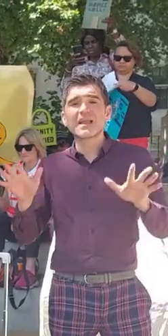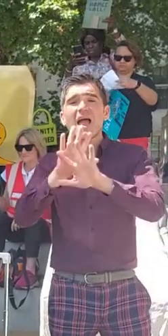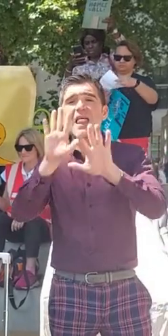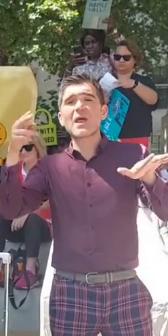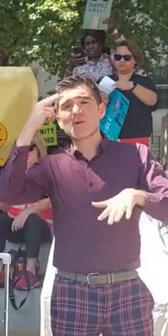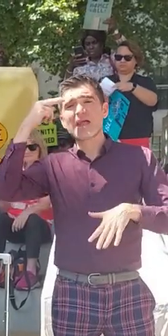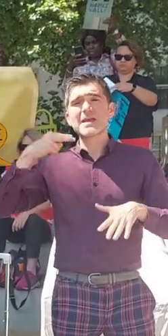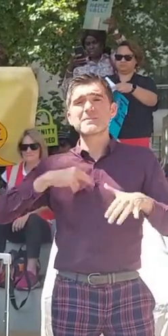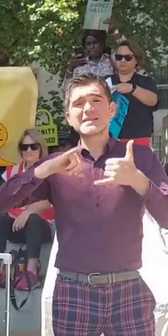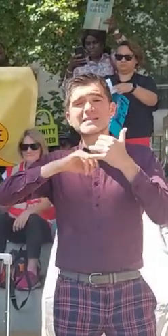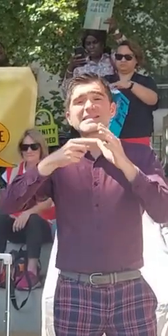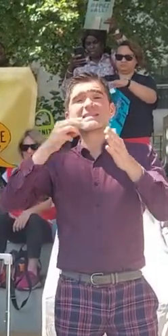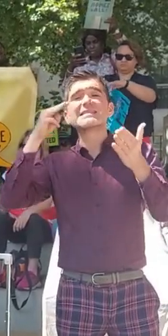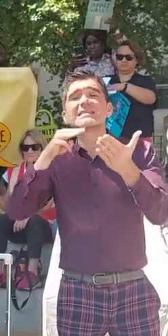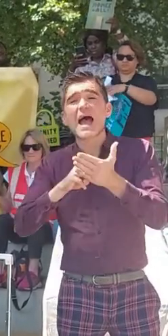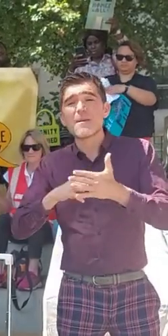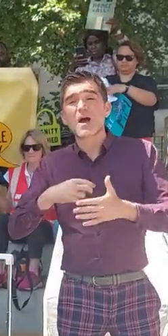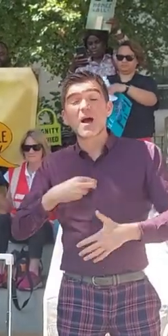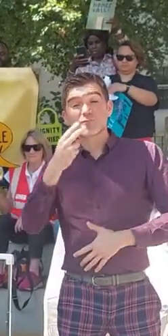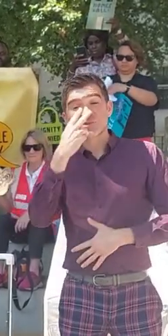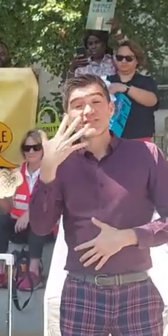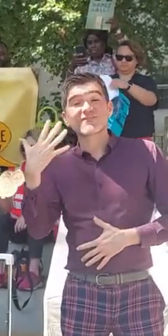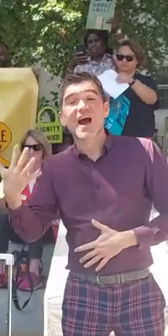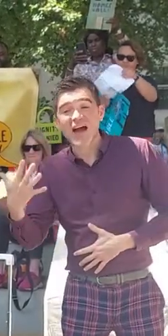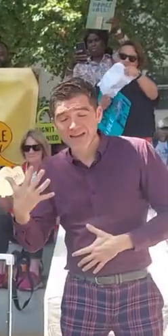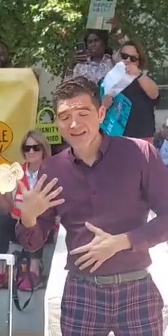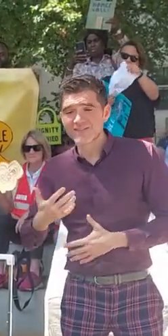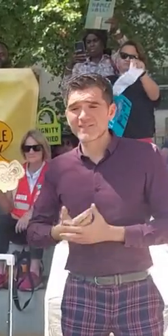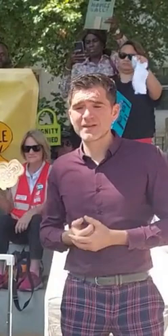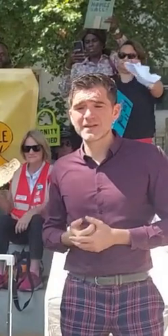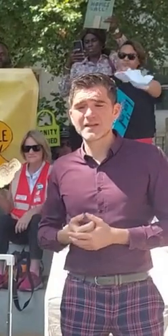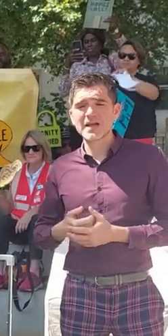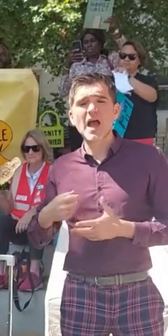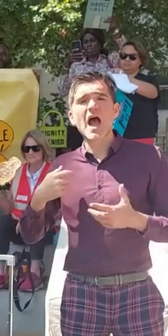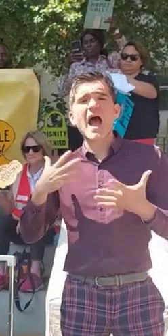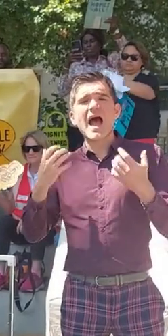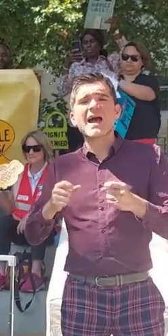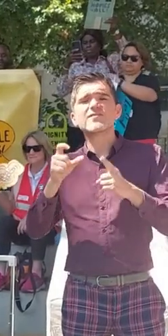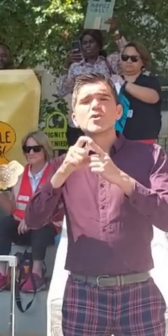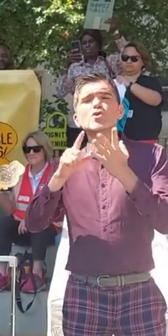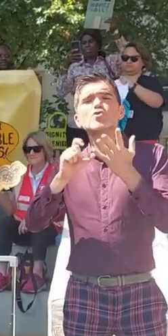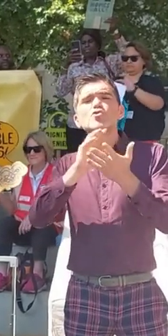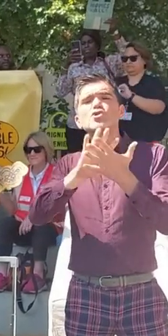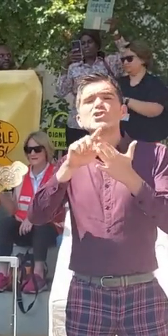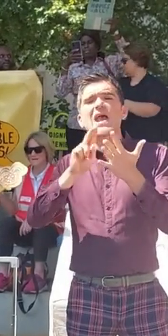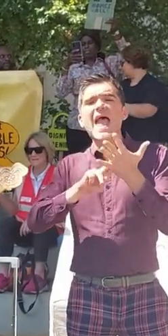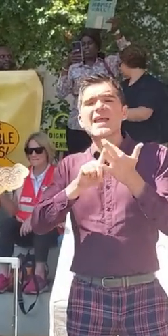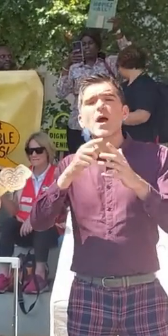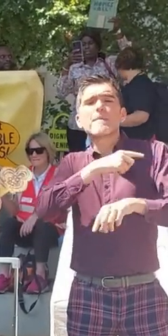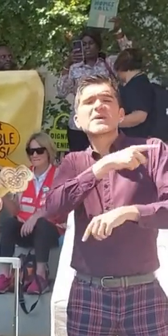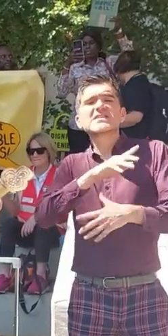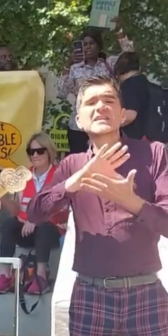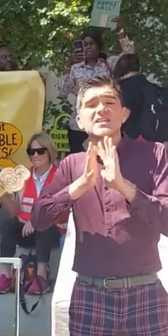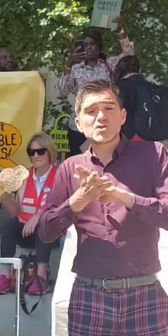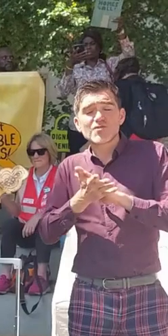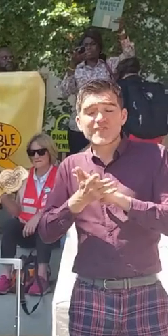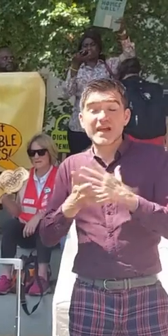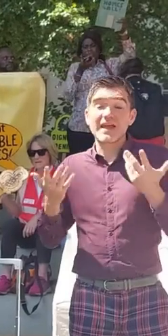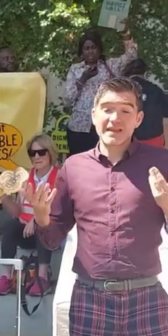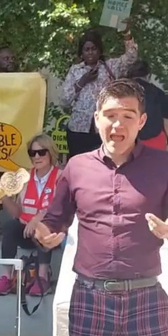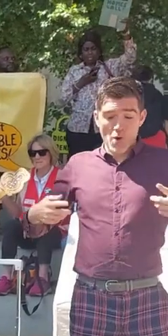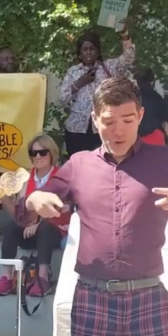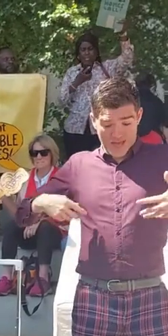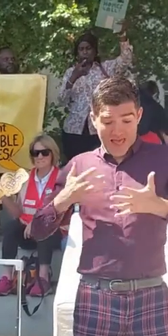My name is Sam. I'm 25 years old and I have Duchenne muscular dystrophy. Currently, I live in a